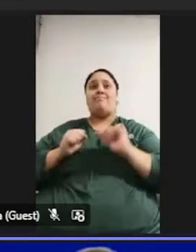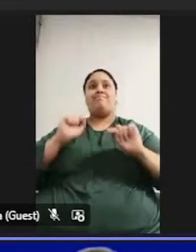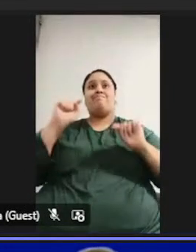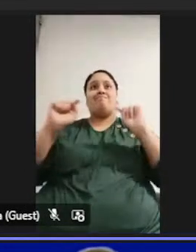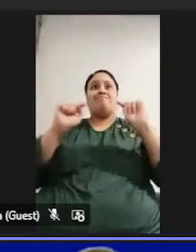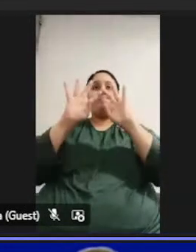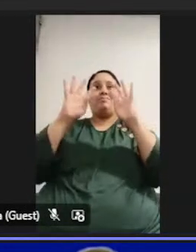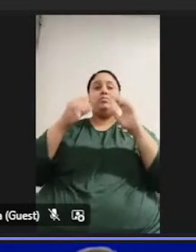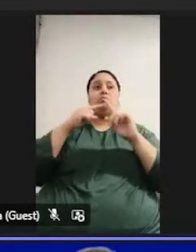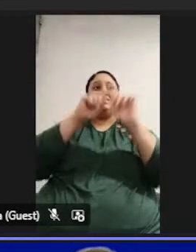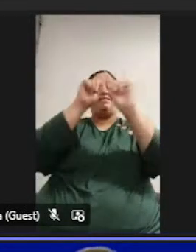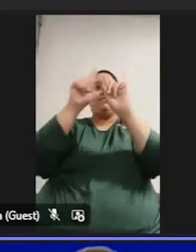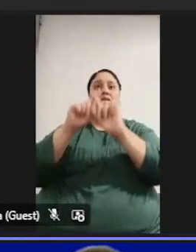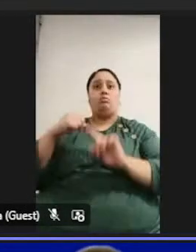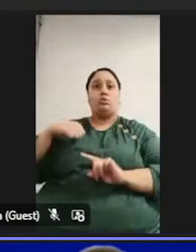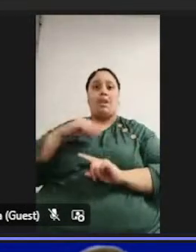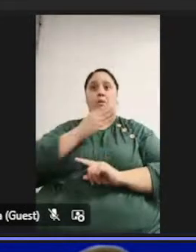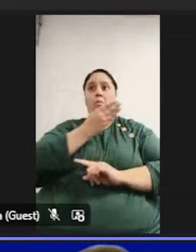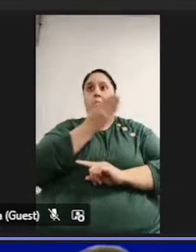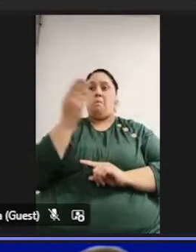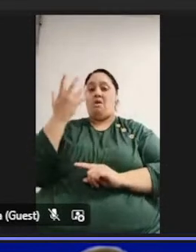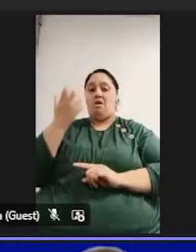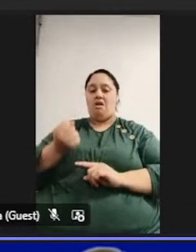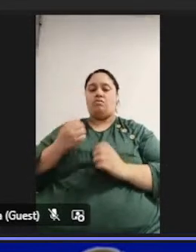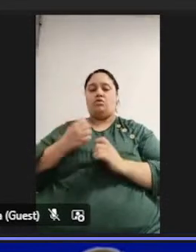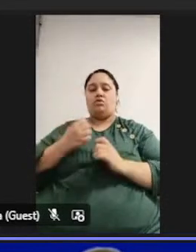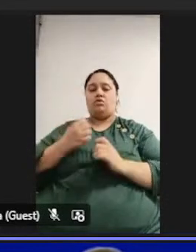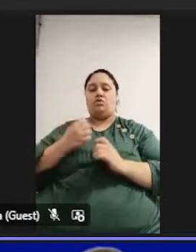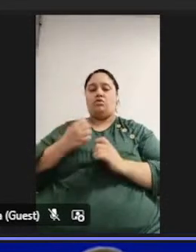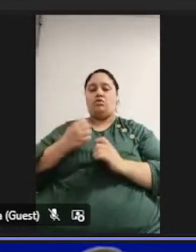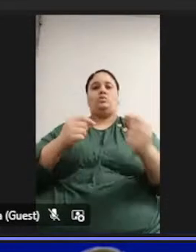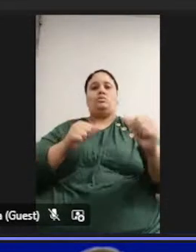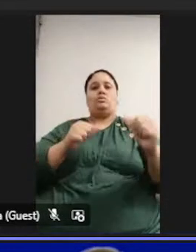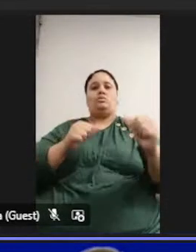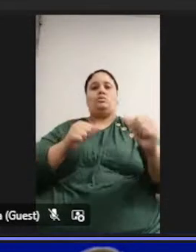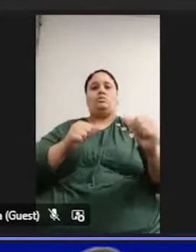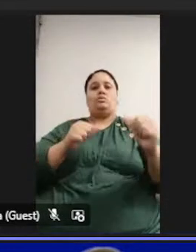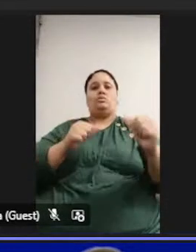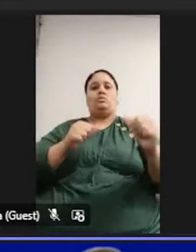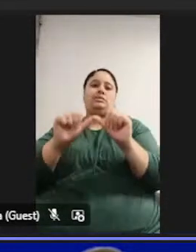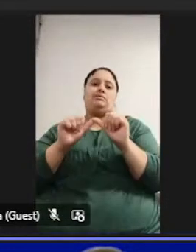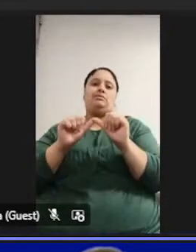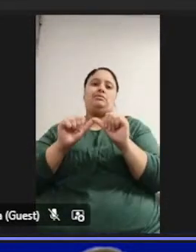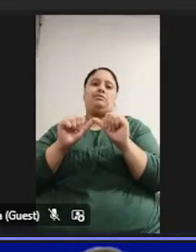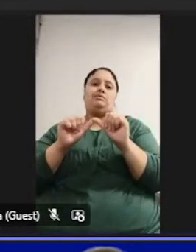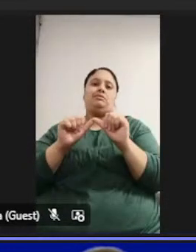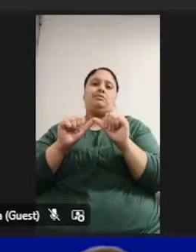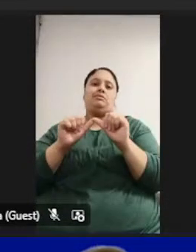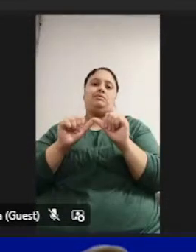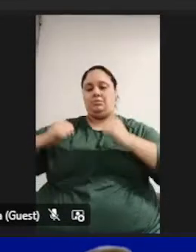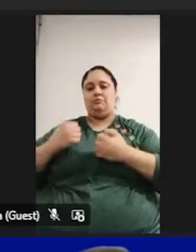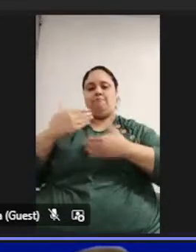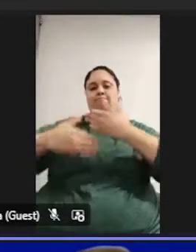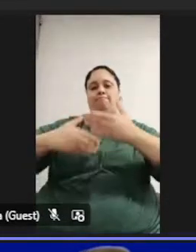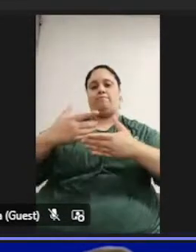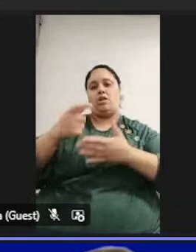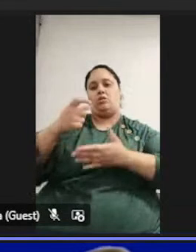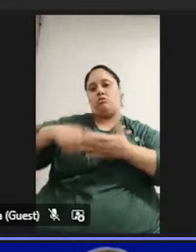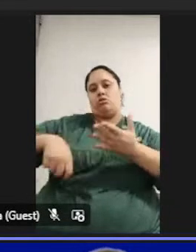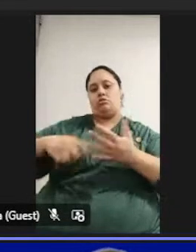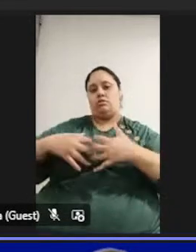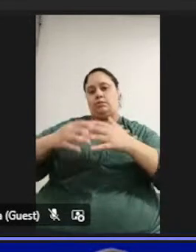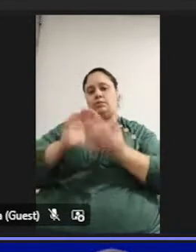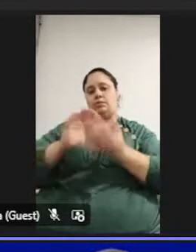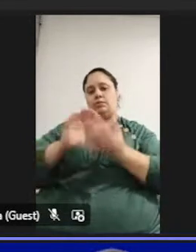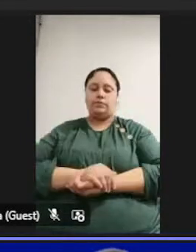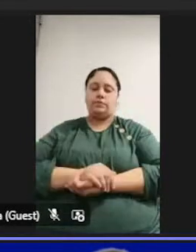municipalities to start being able to have consistency in the agreements and the costs that are set. Excuse